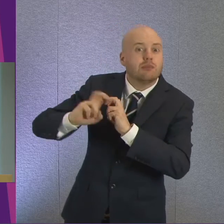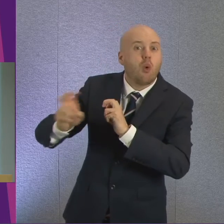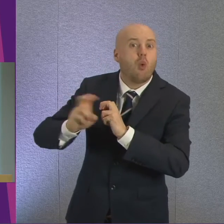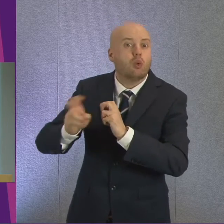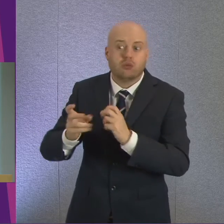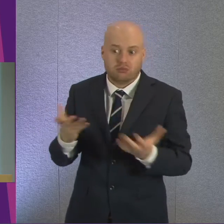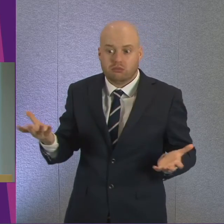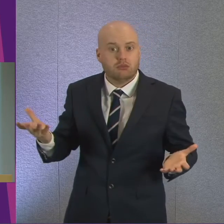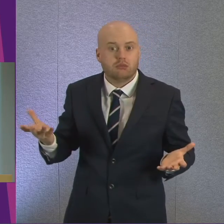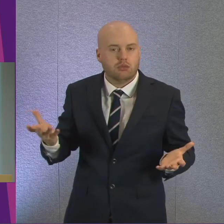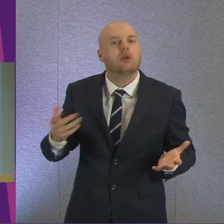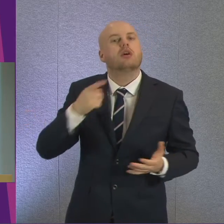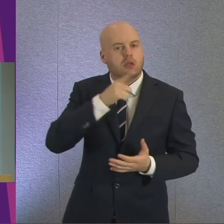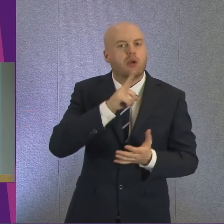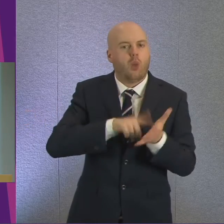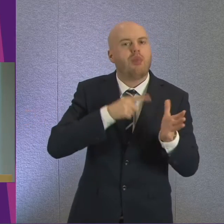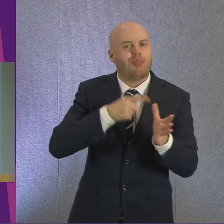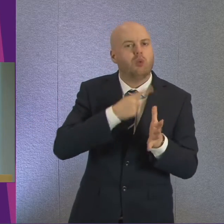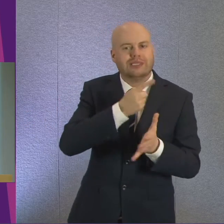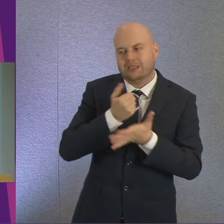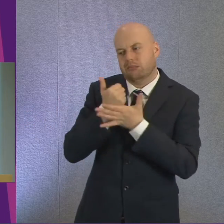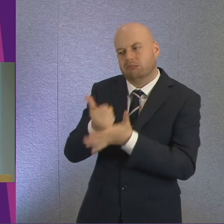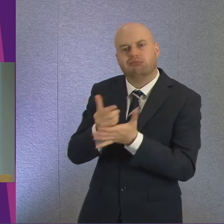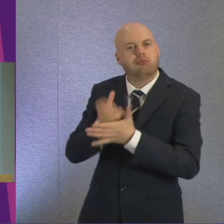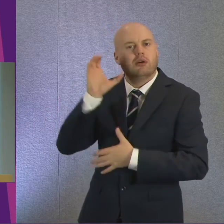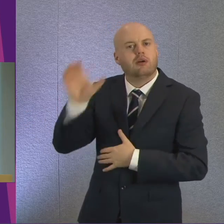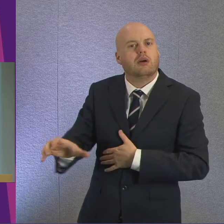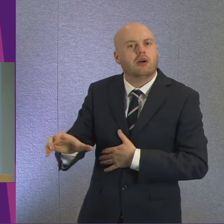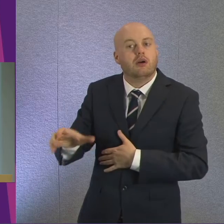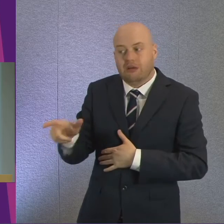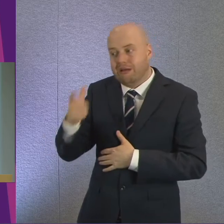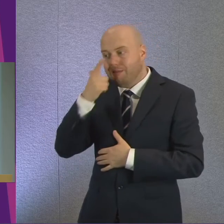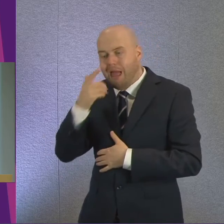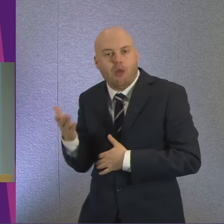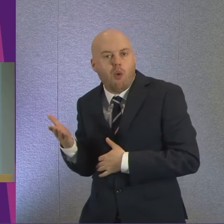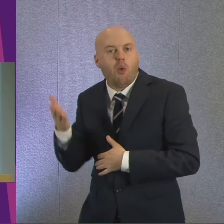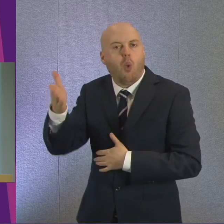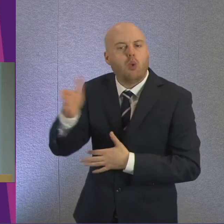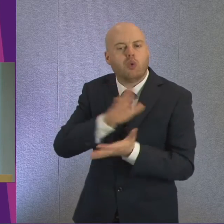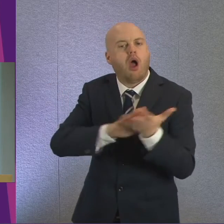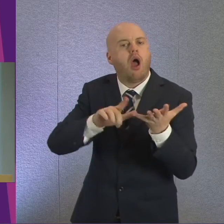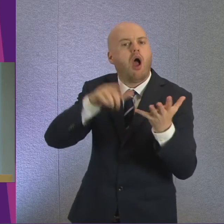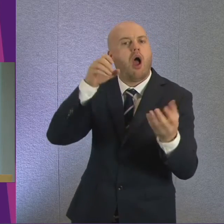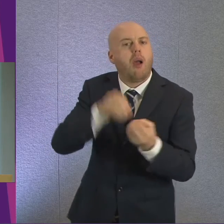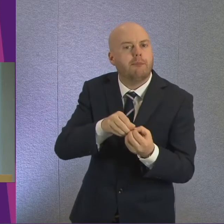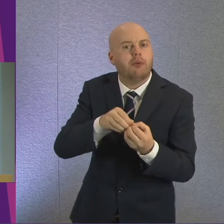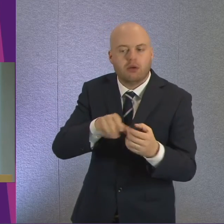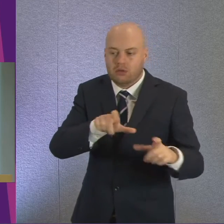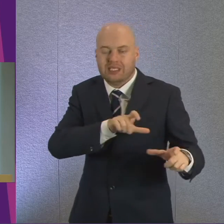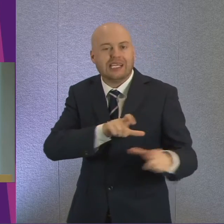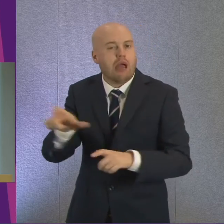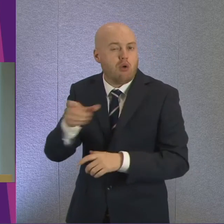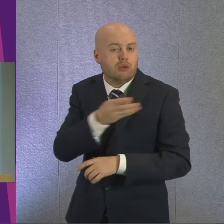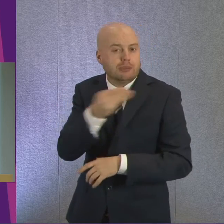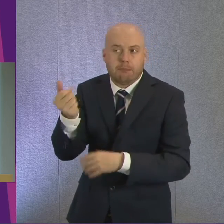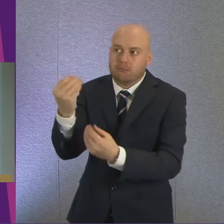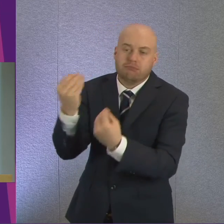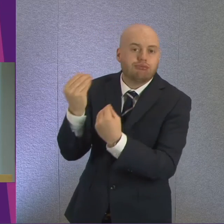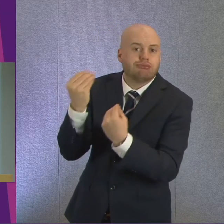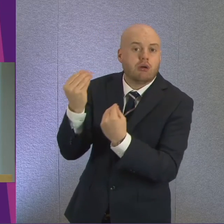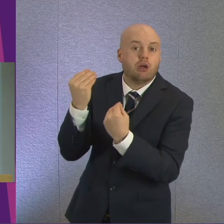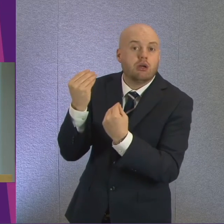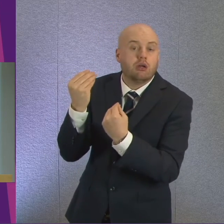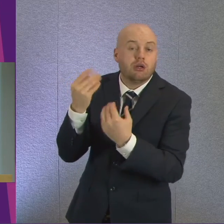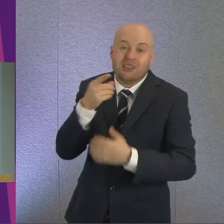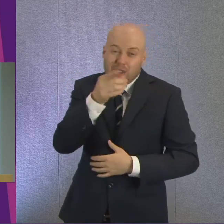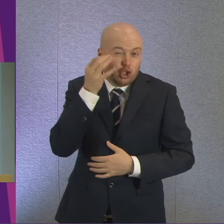some learners to attend local authority hubs, and supporting homeschool link workers to maintain regular contact with children. That's just